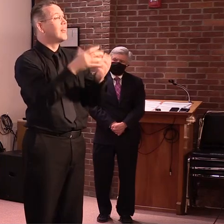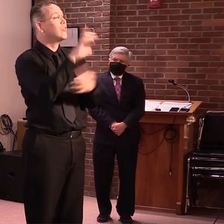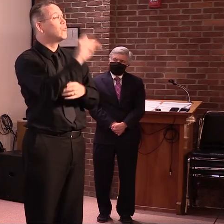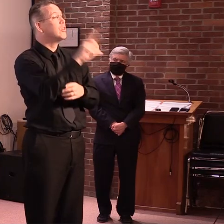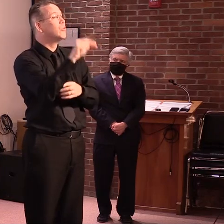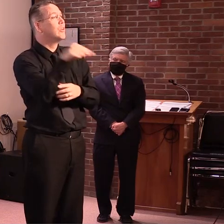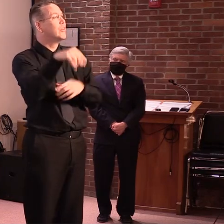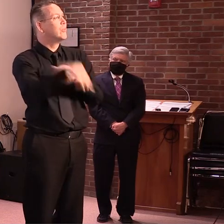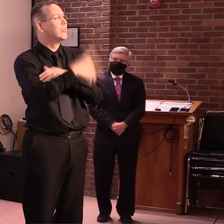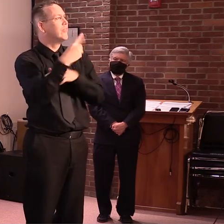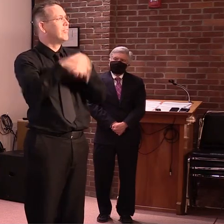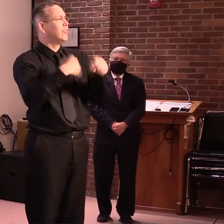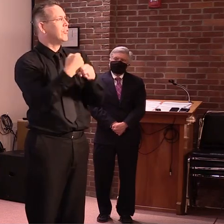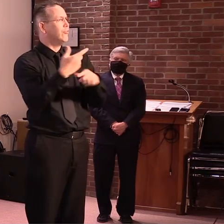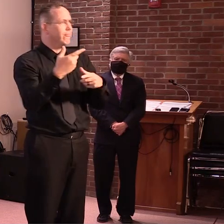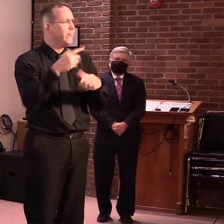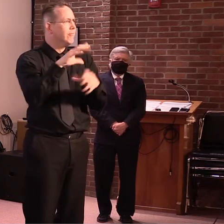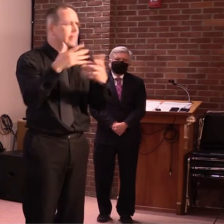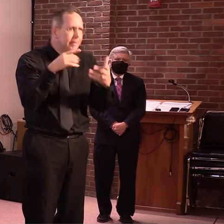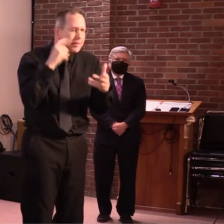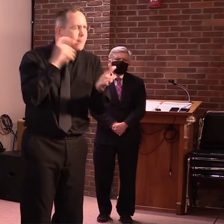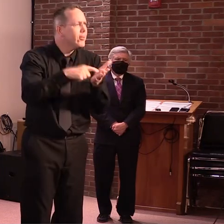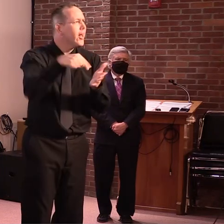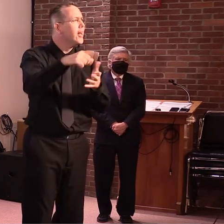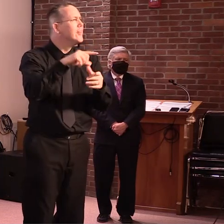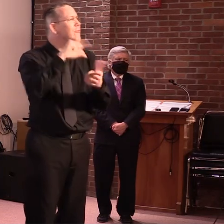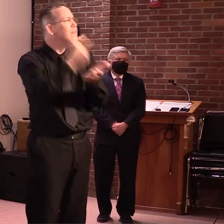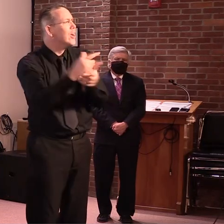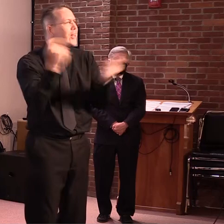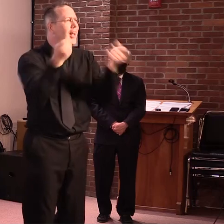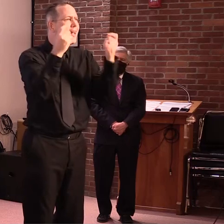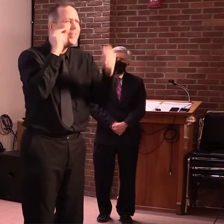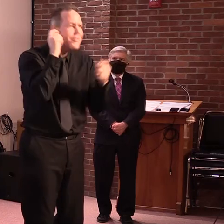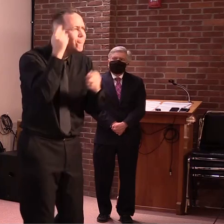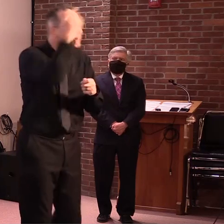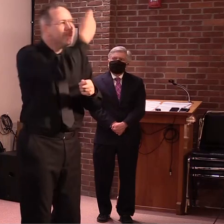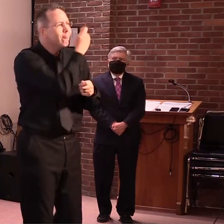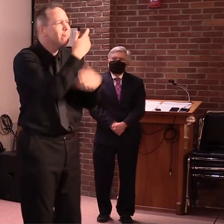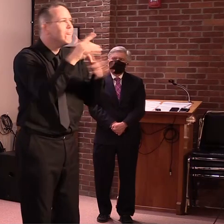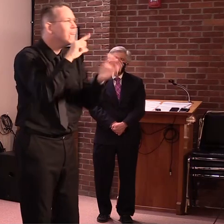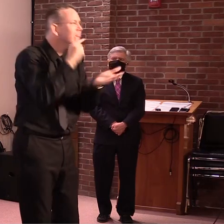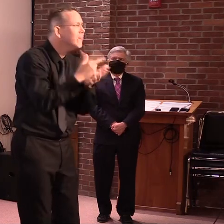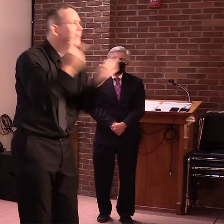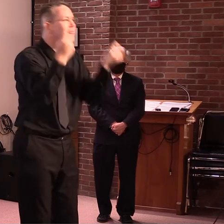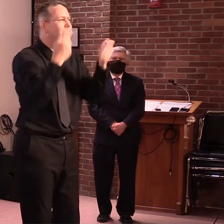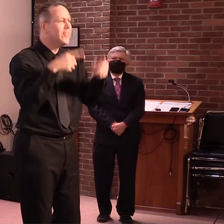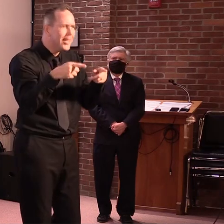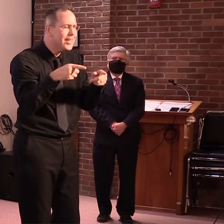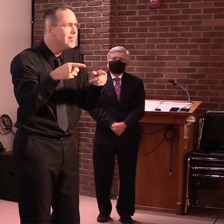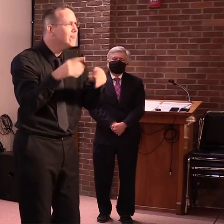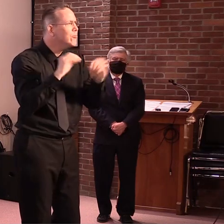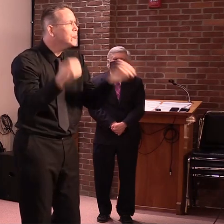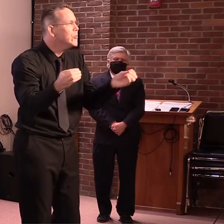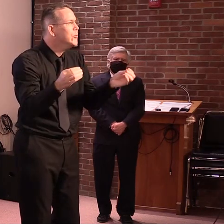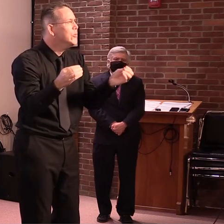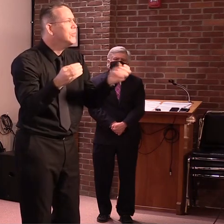what should have been an exciting time in their lives, and all because of something they had no control